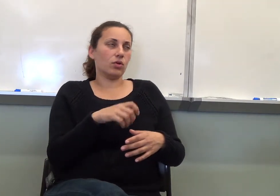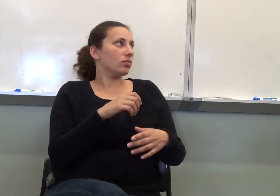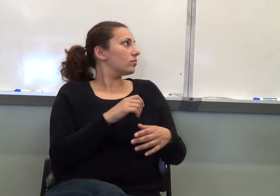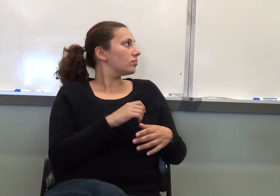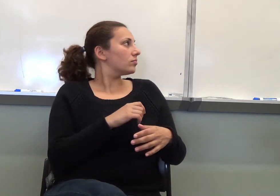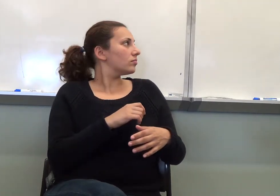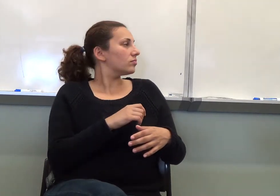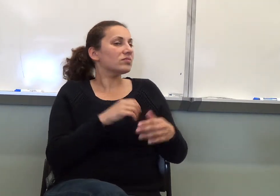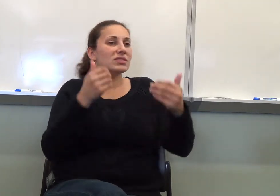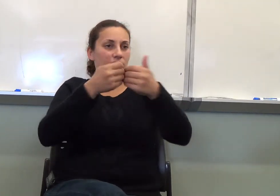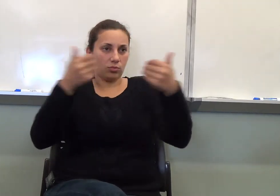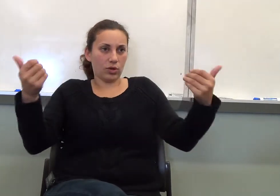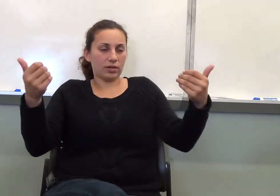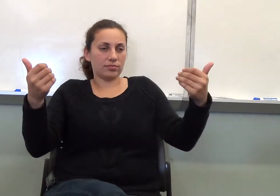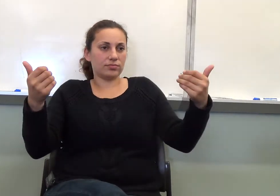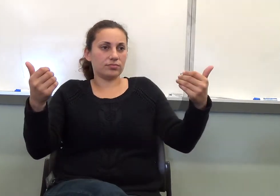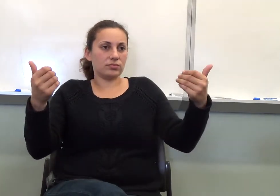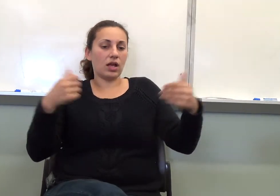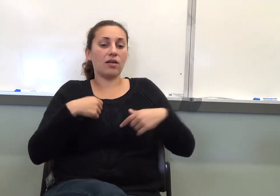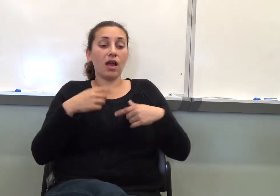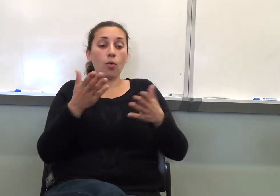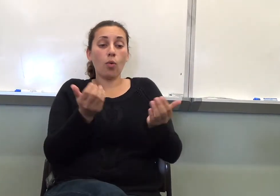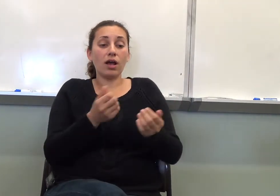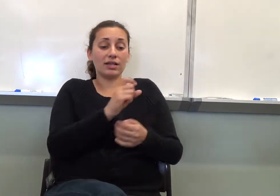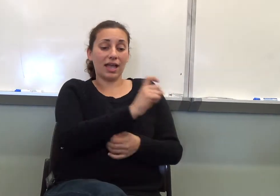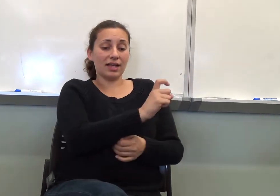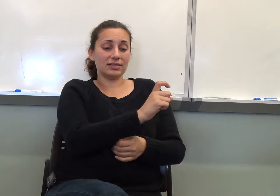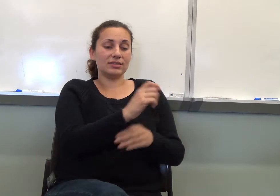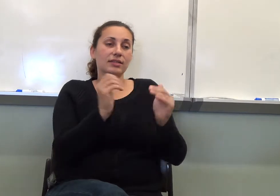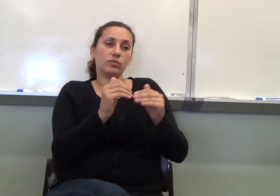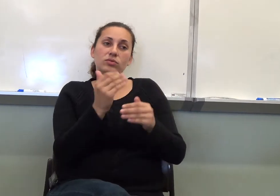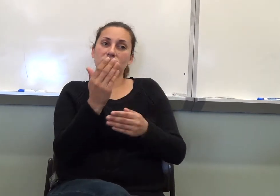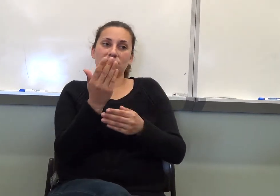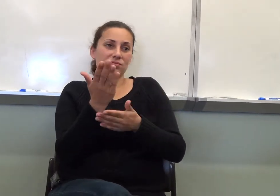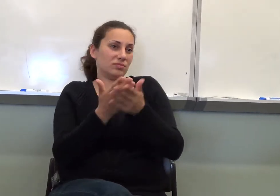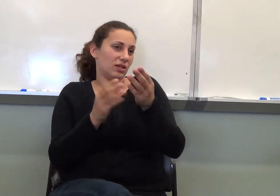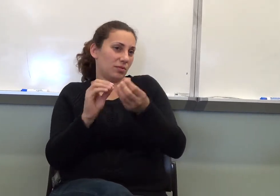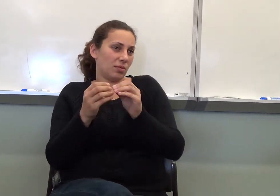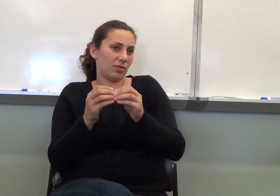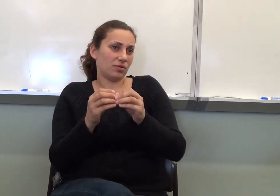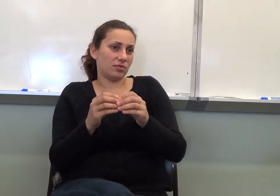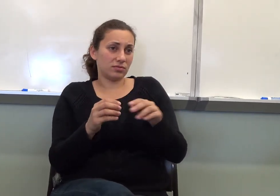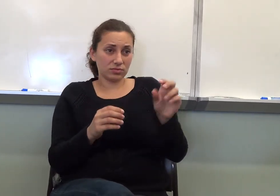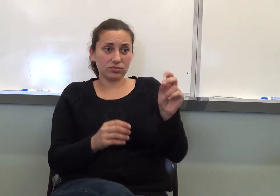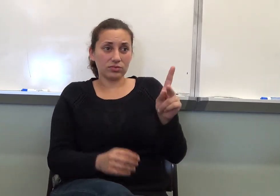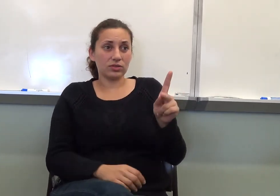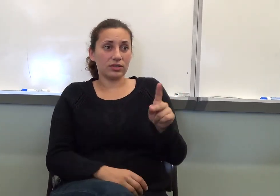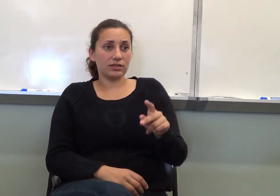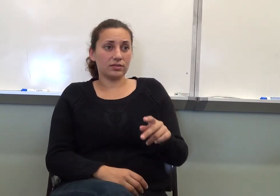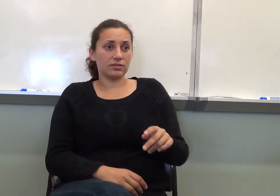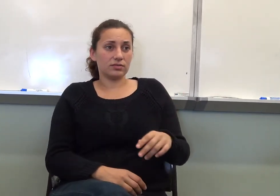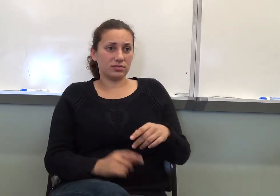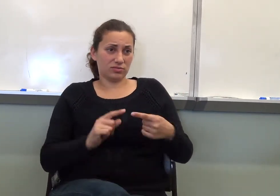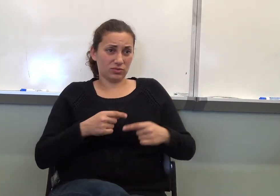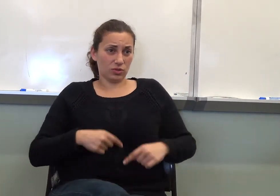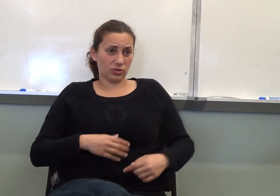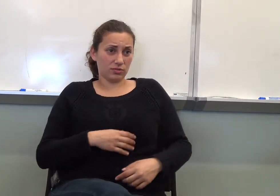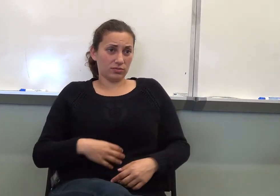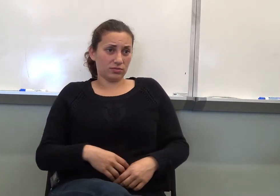series of steps so I can finally get x is equal to some number. So just call it the number, and that'll be the solution.